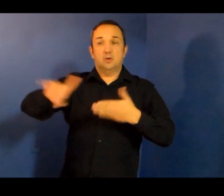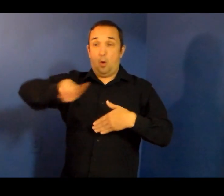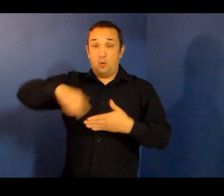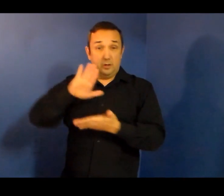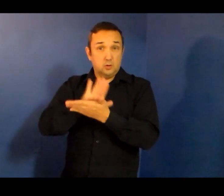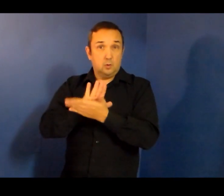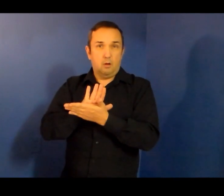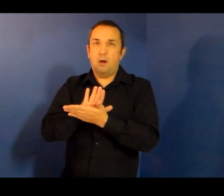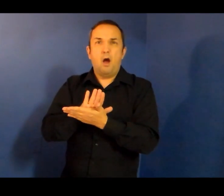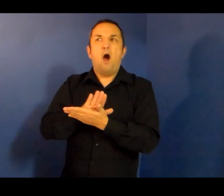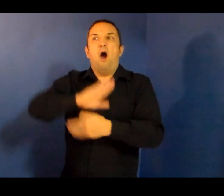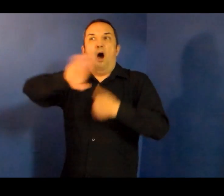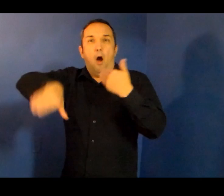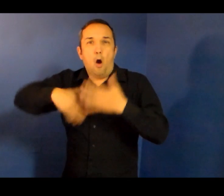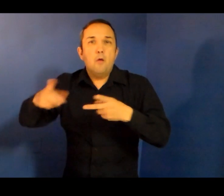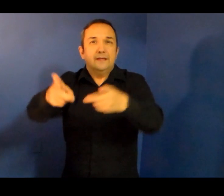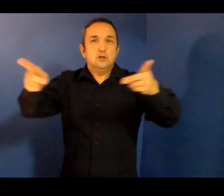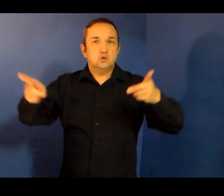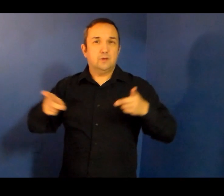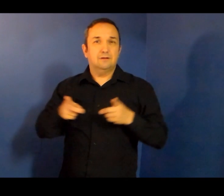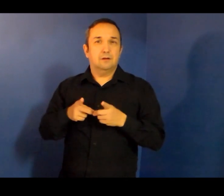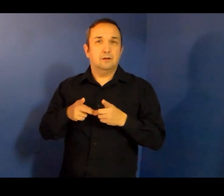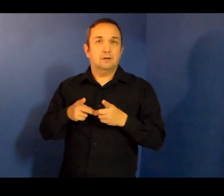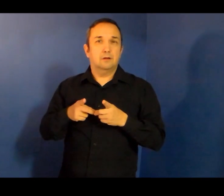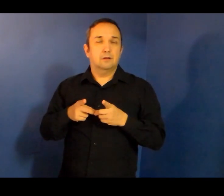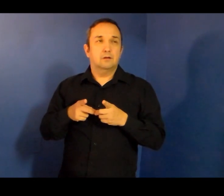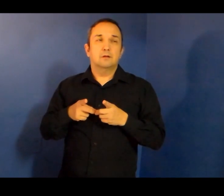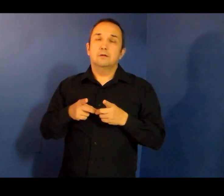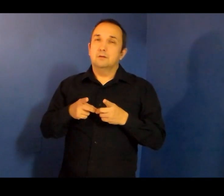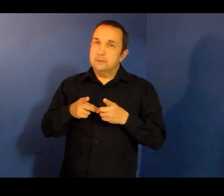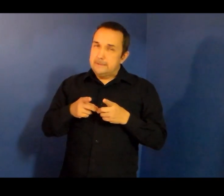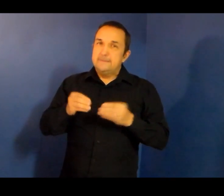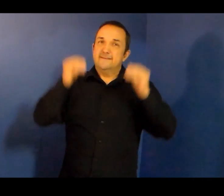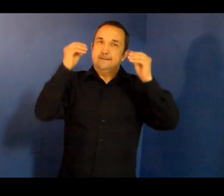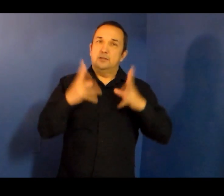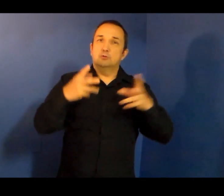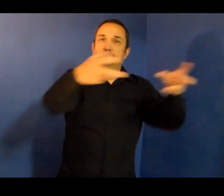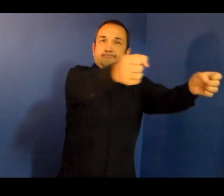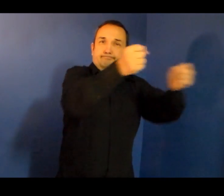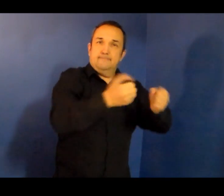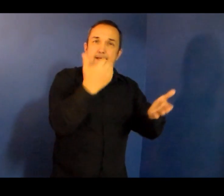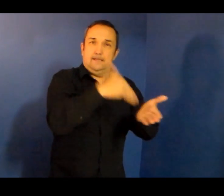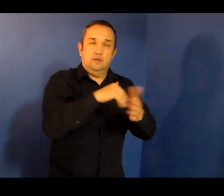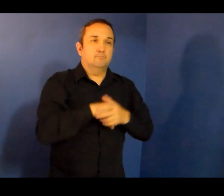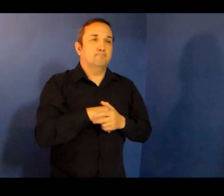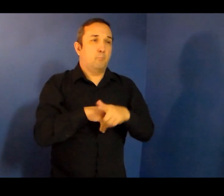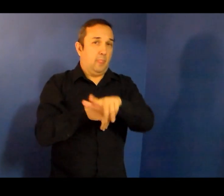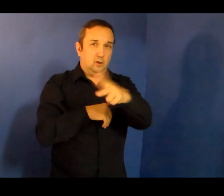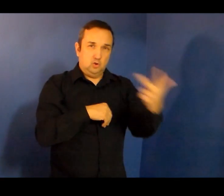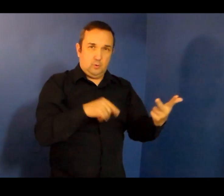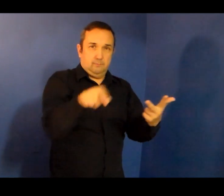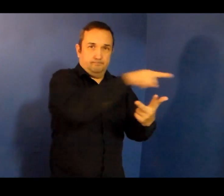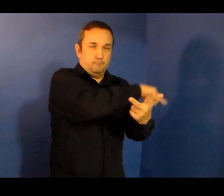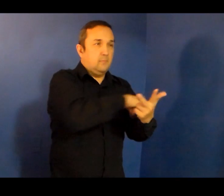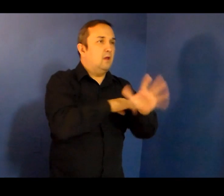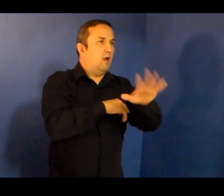school, but in the entire district. The teachers were brought in again. They were informed that this had been